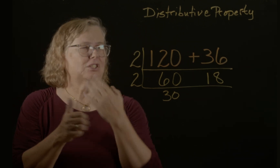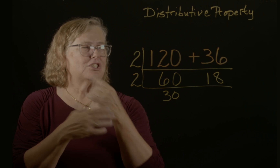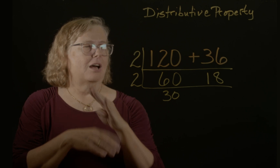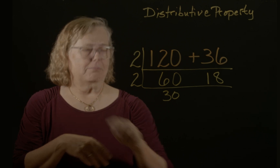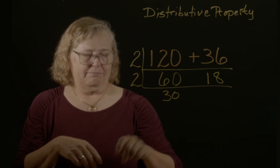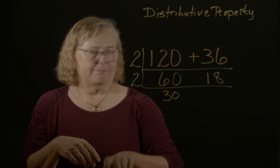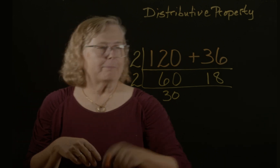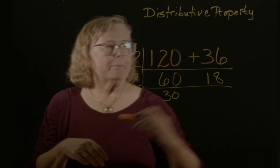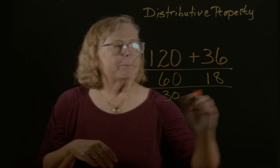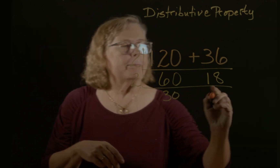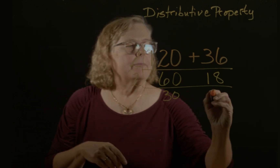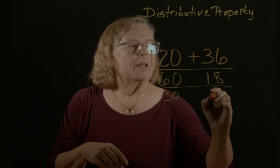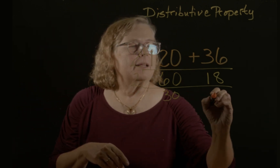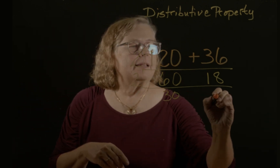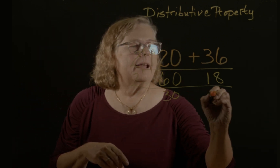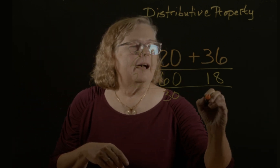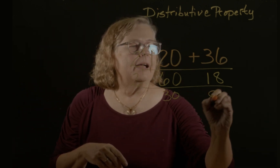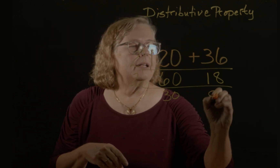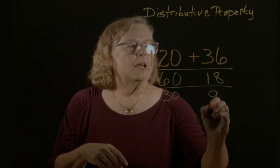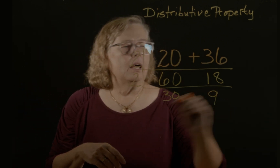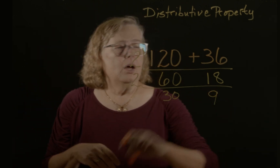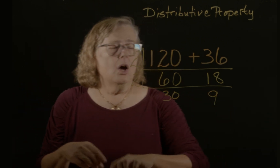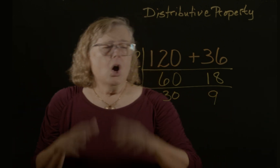sure you're writing this on your paper too. Good job.